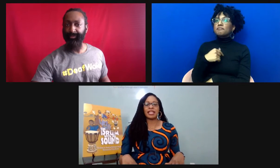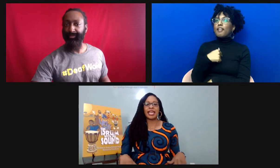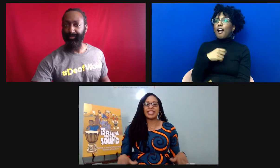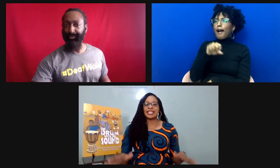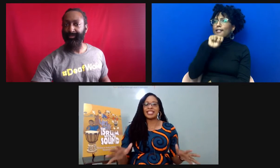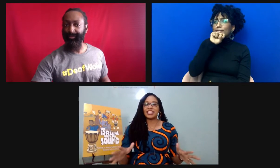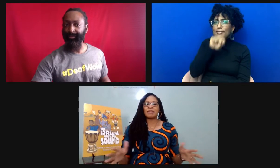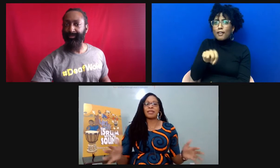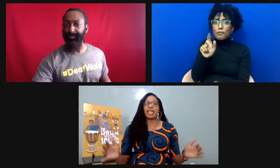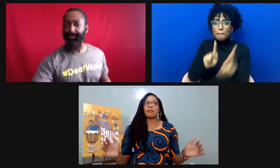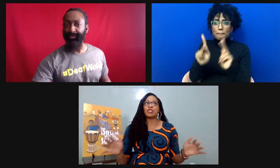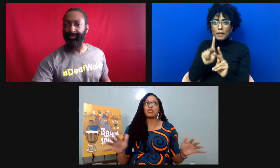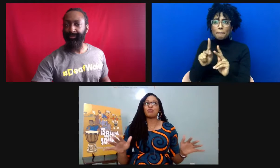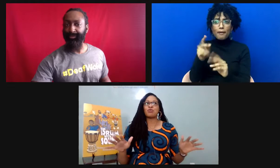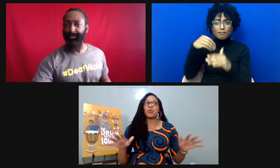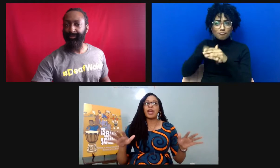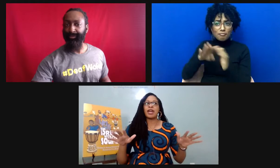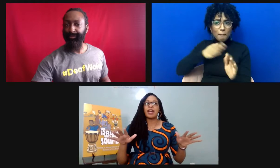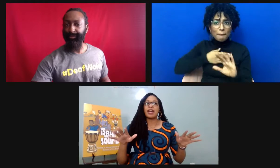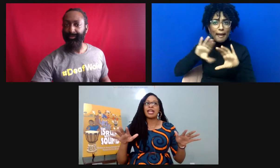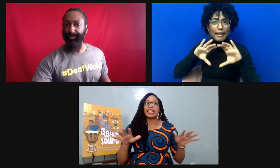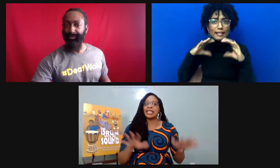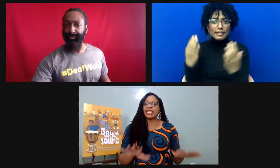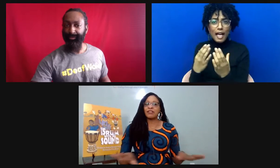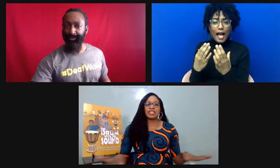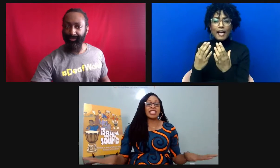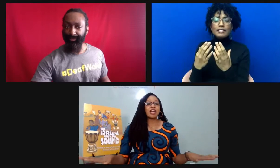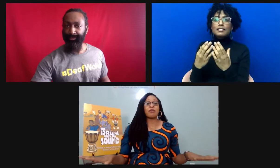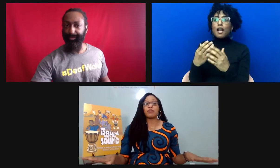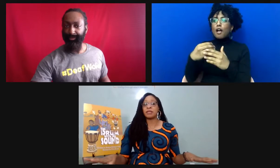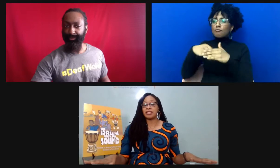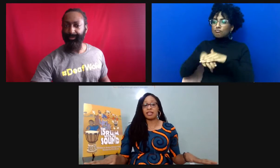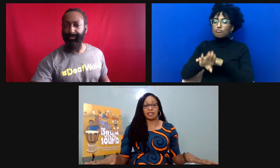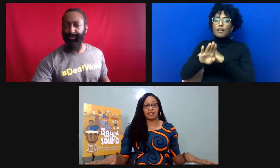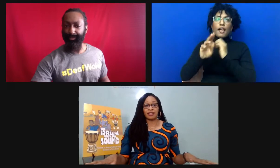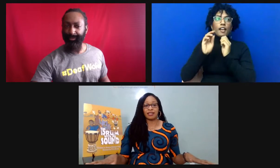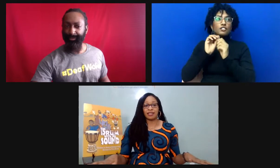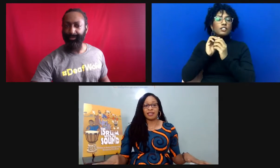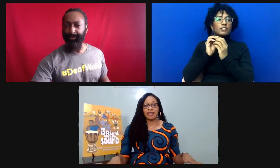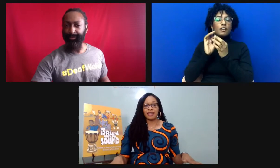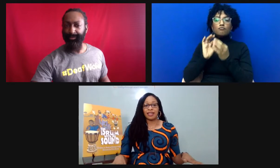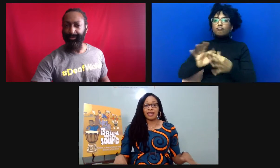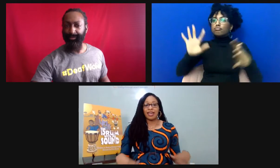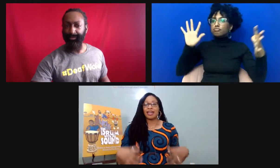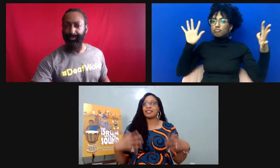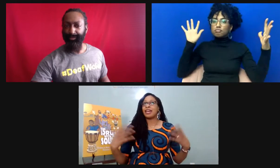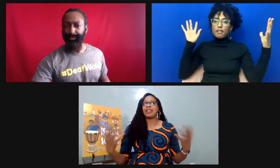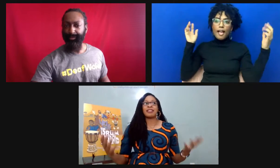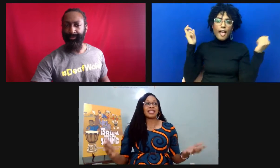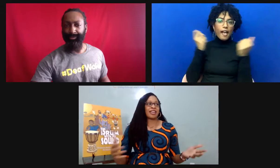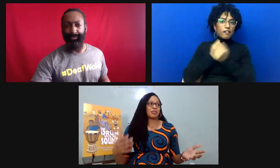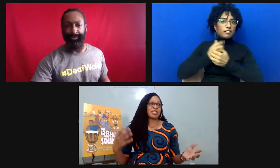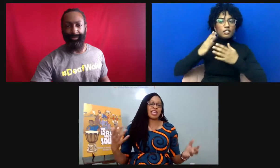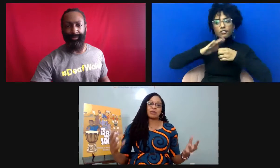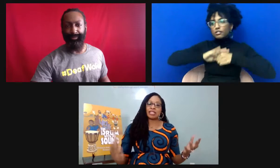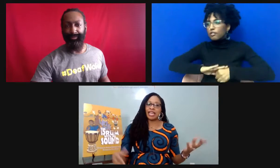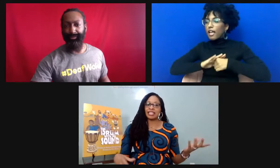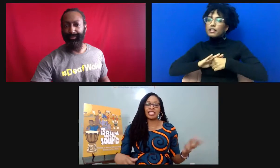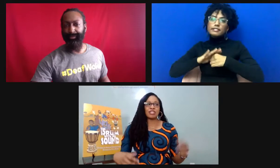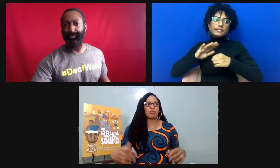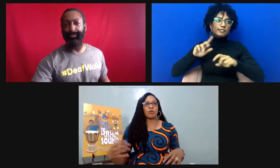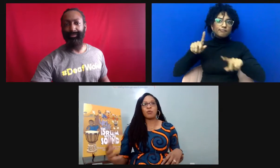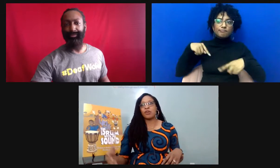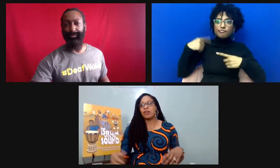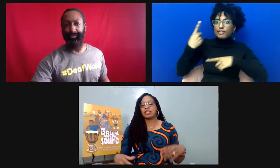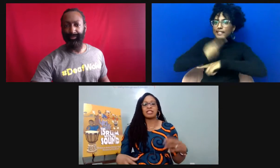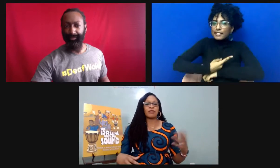into my class and just be able to let everything go from the day. A lot of times we take on a lot of